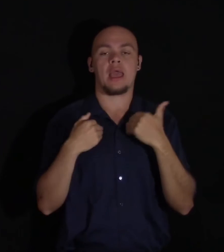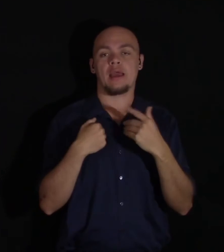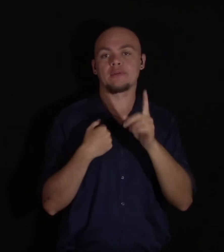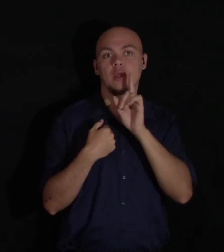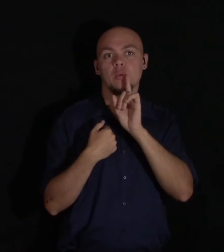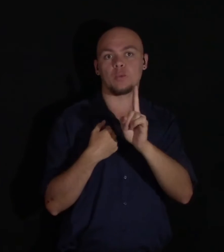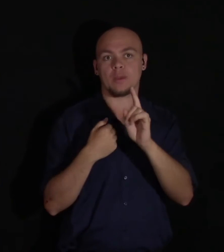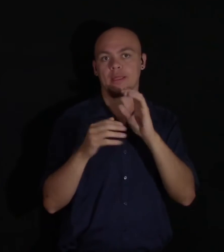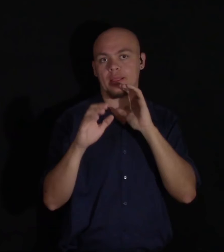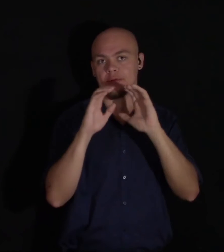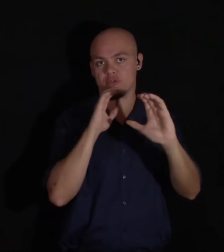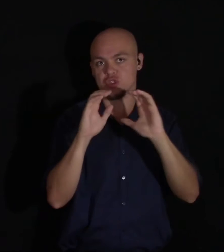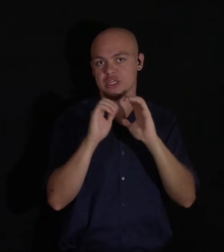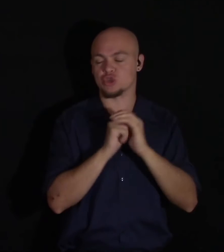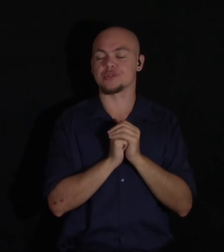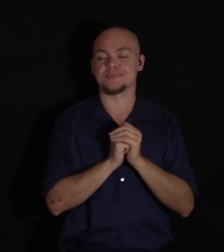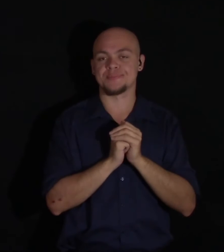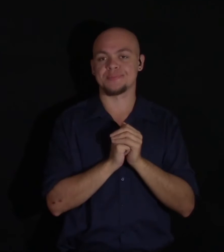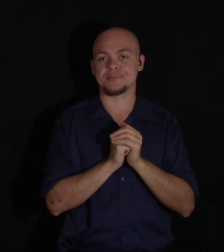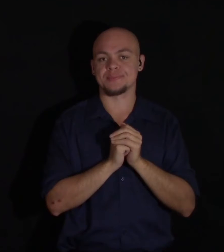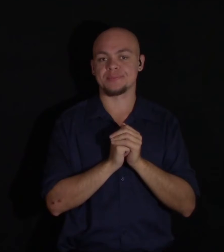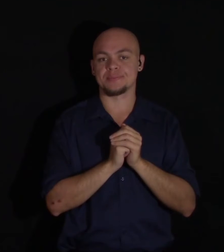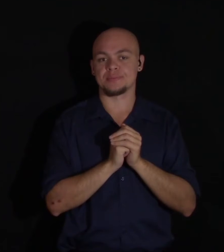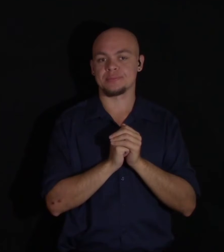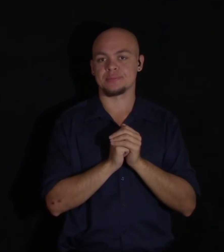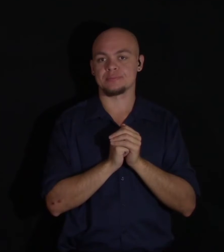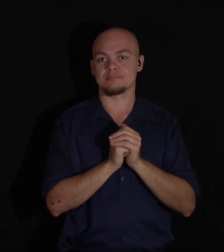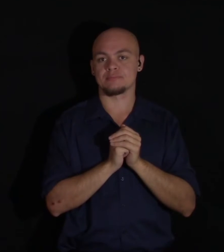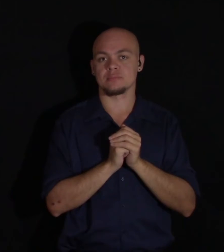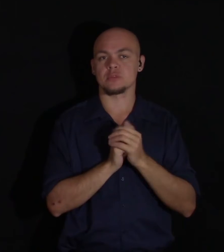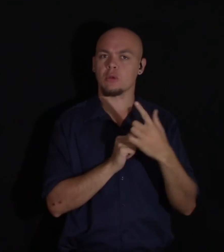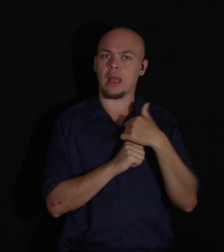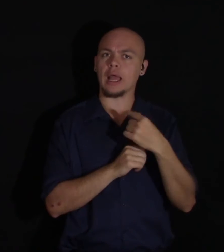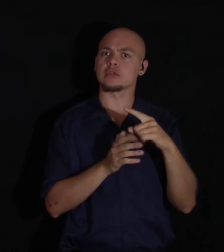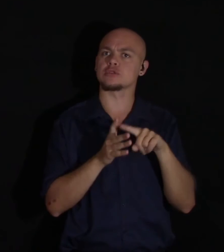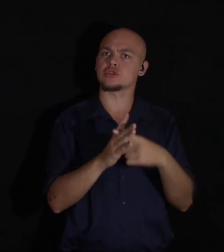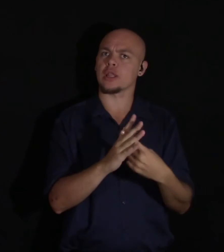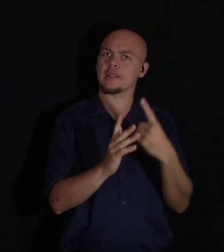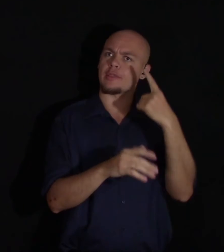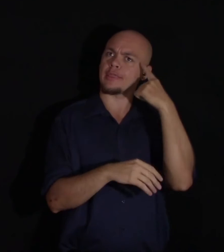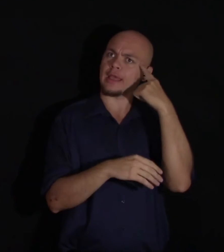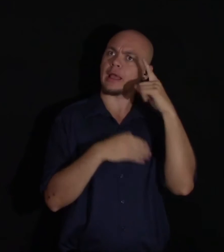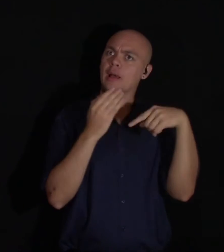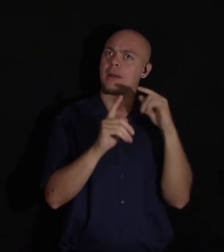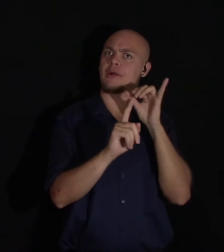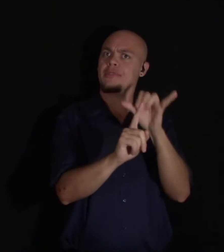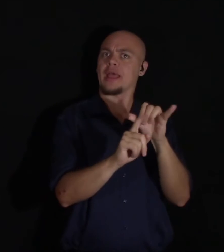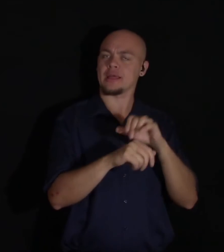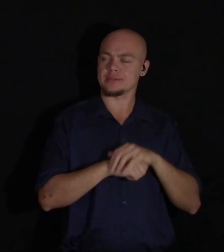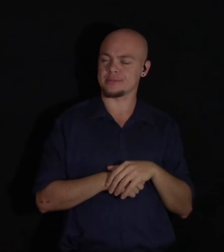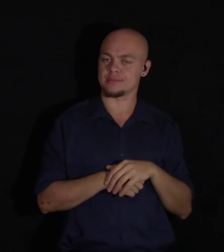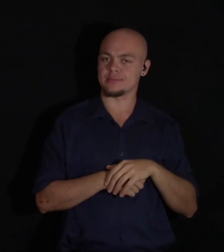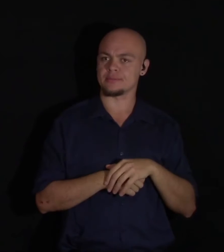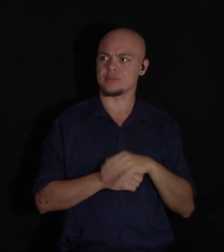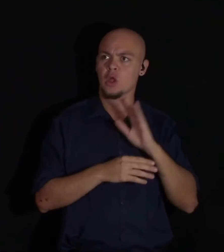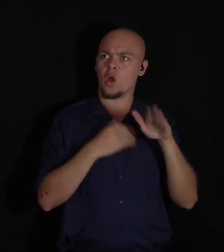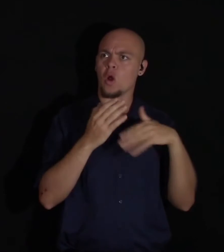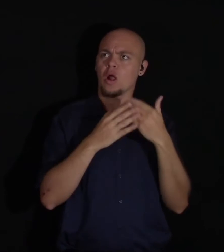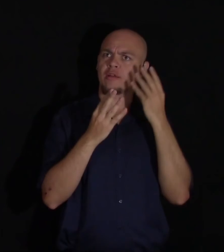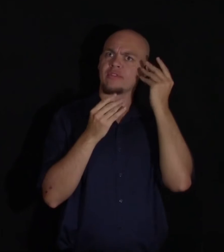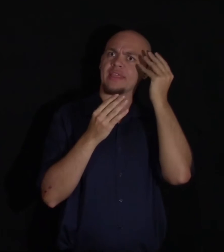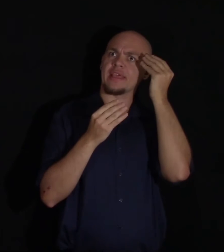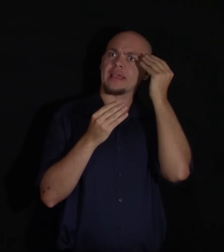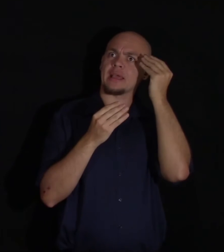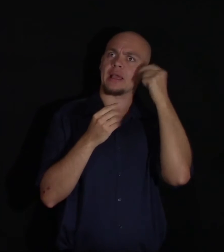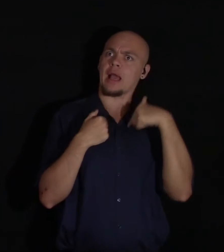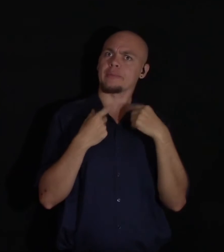conversation. Then I thought about the thinking. What am I doing with all of this contemplation?